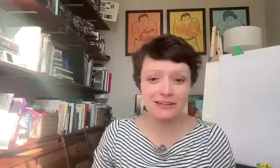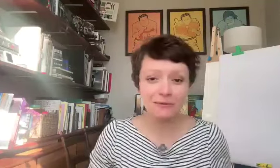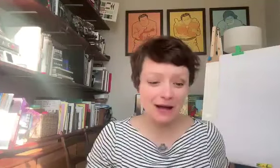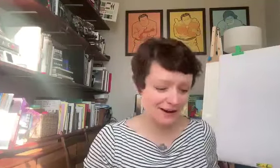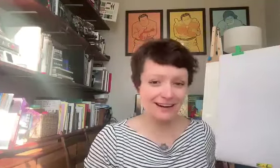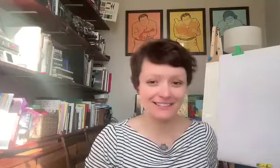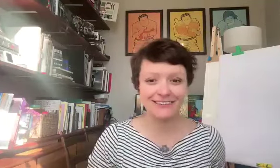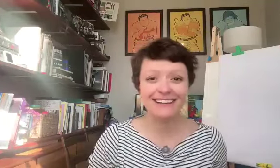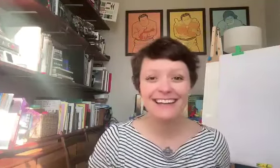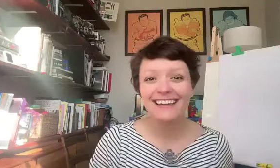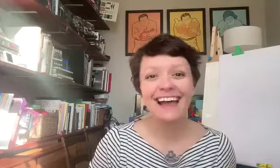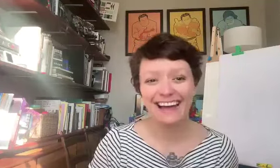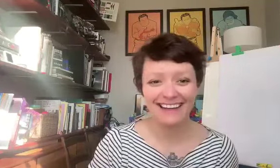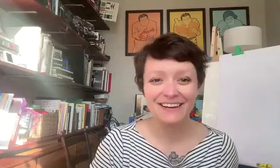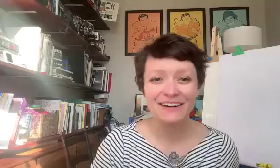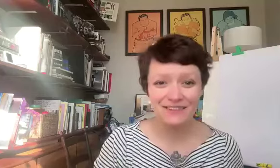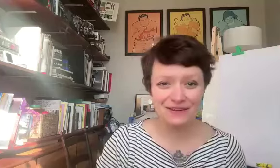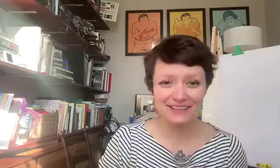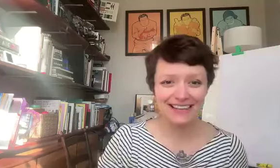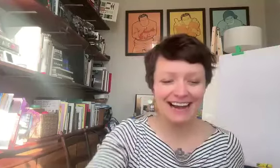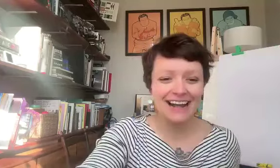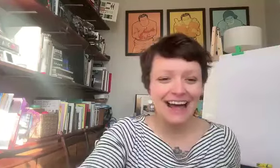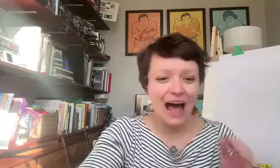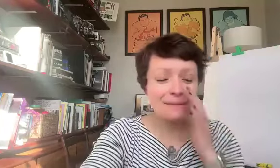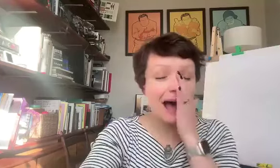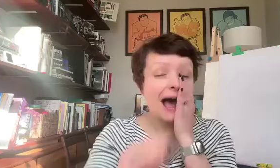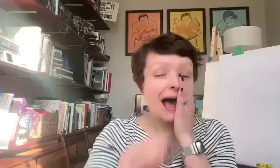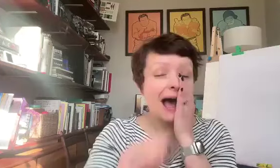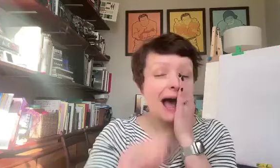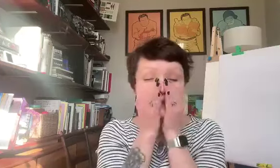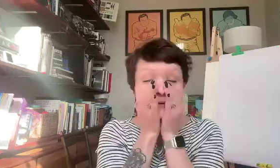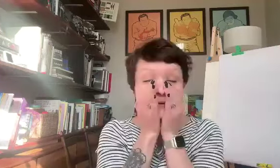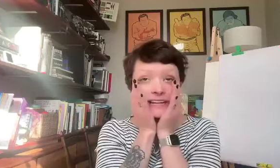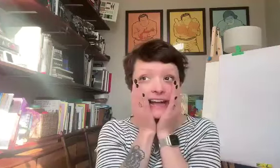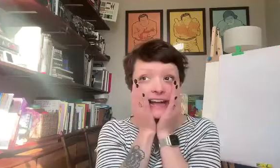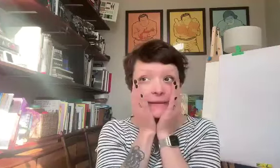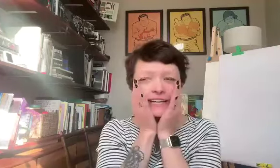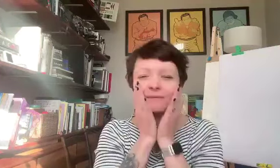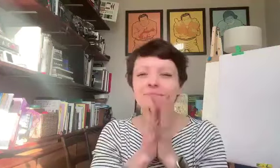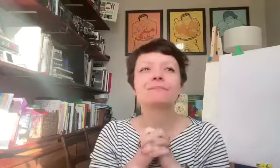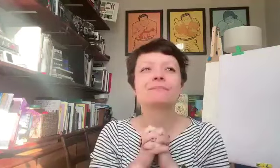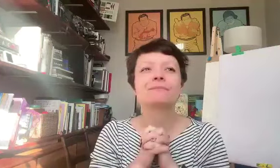start a webinar. So, yay, fun with that. Hello, everybody. Happy